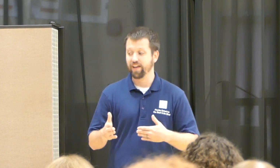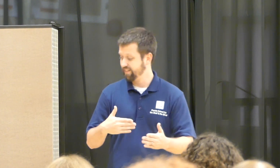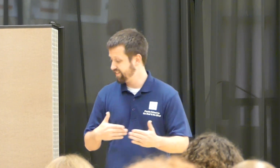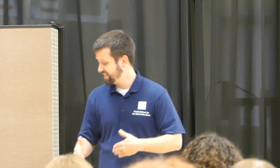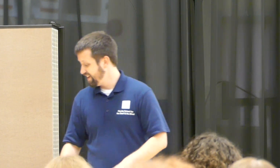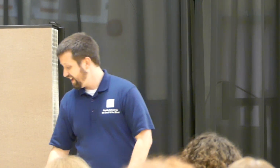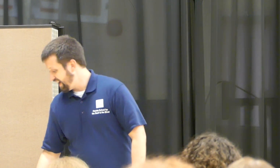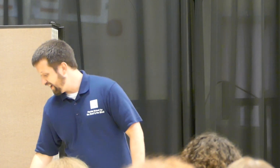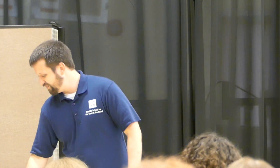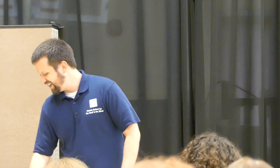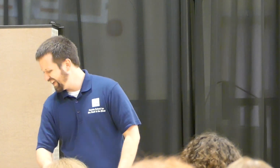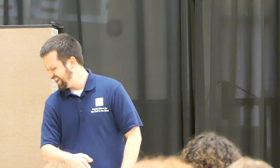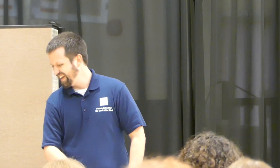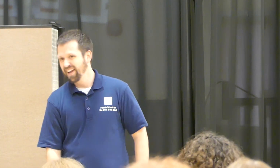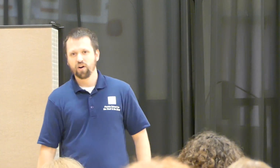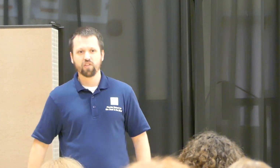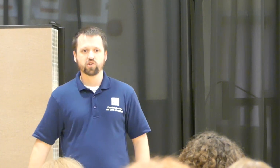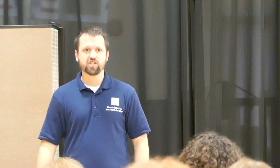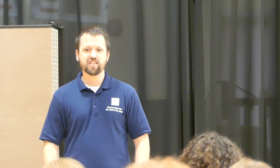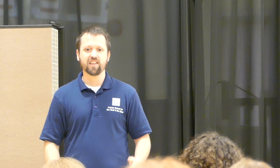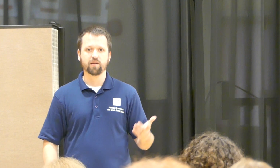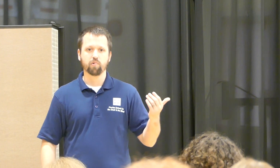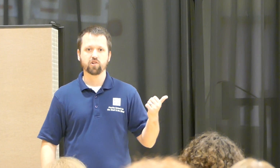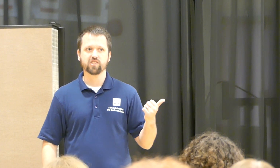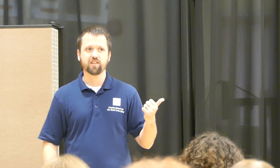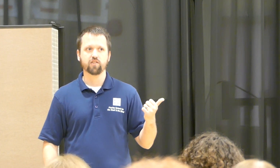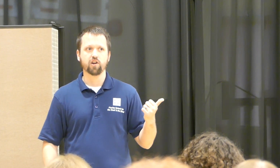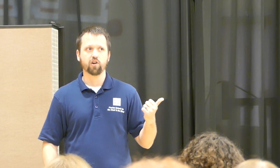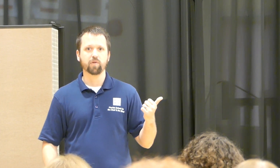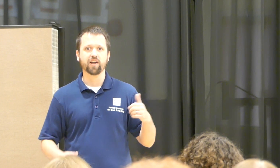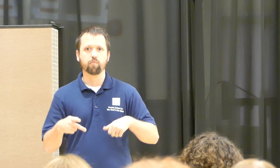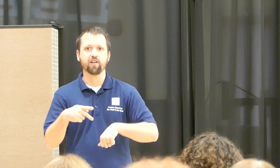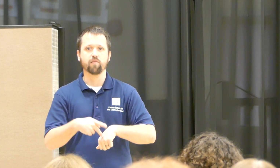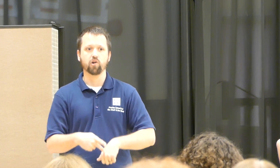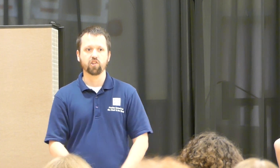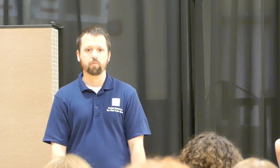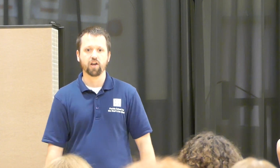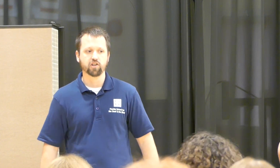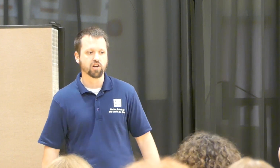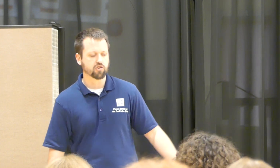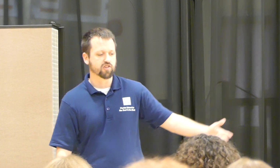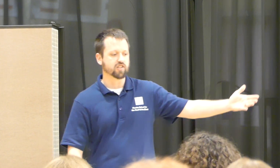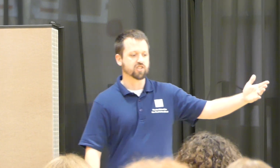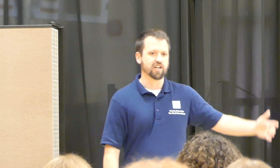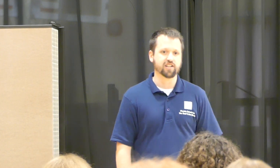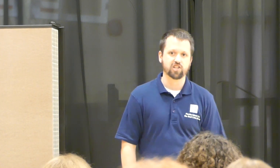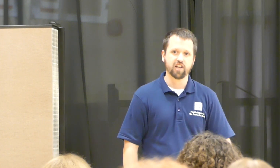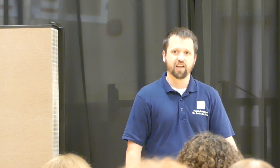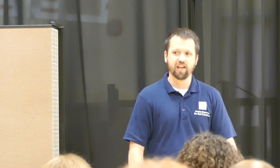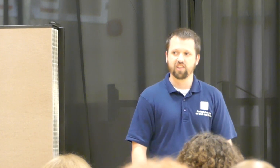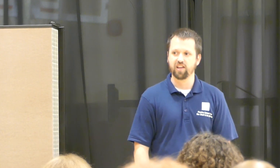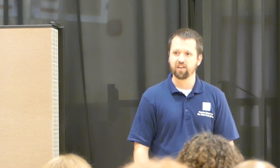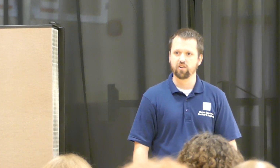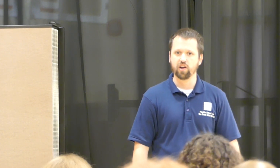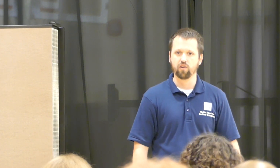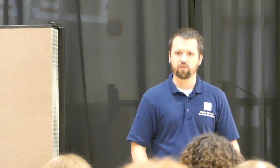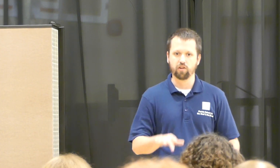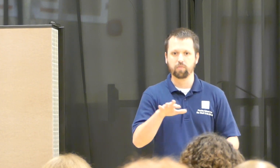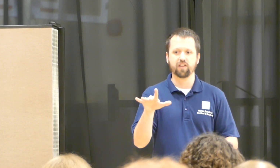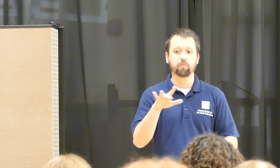Anyways, or they'll just say the person, it'll be like a principal, and they'll be like Dr. Such and Such, and then it'll be